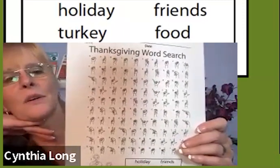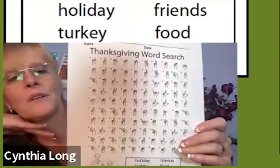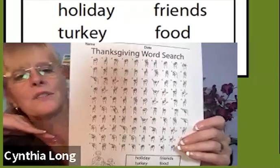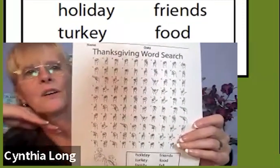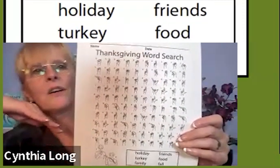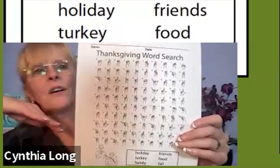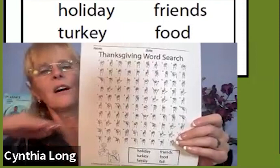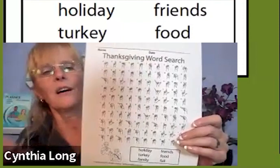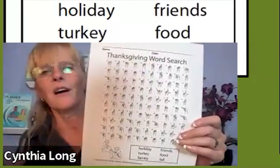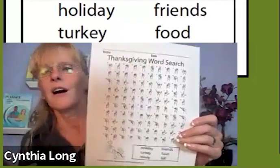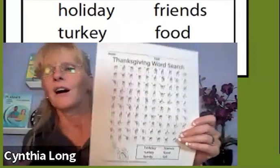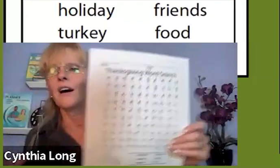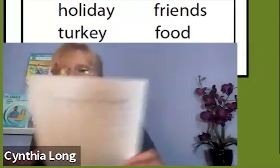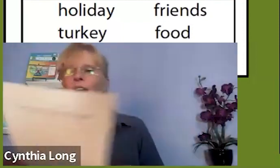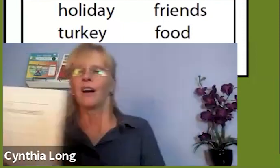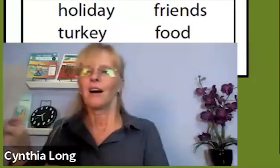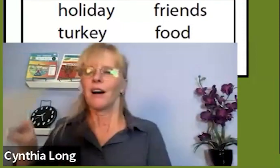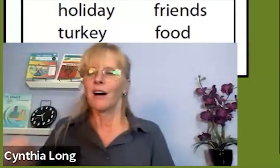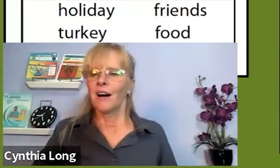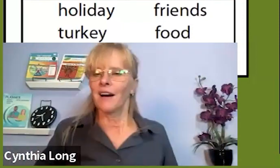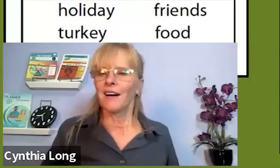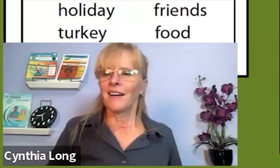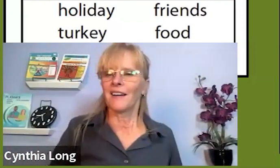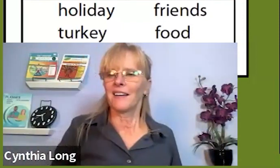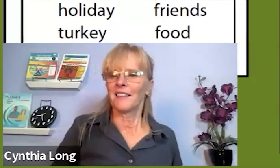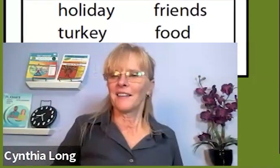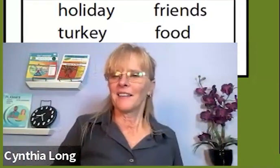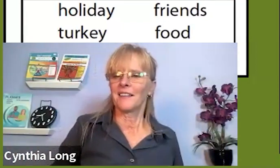So the words are,